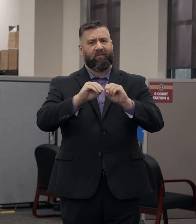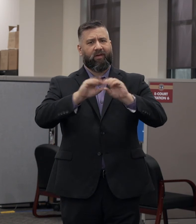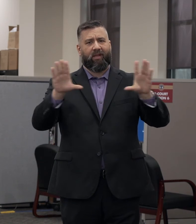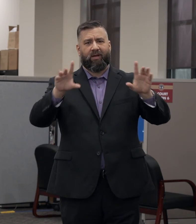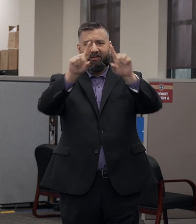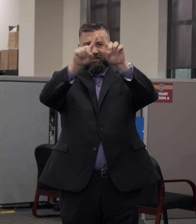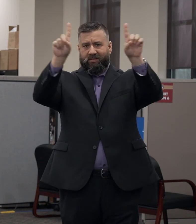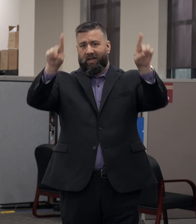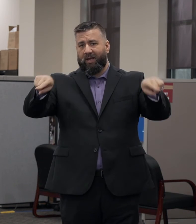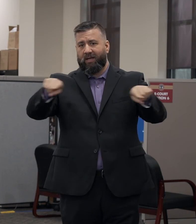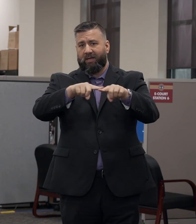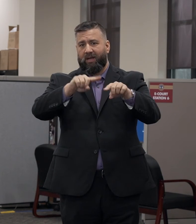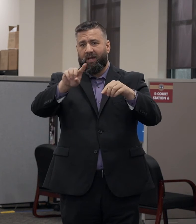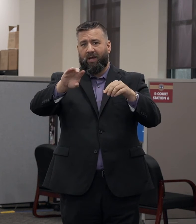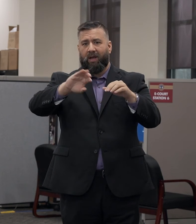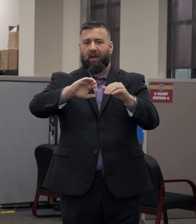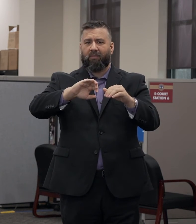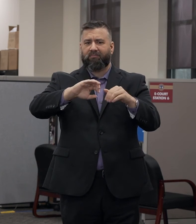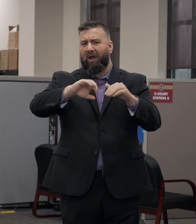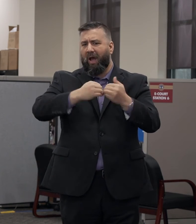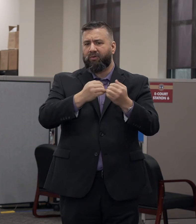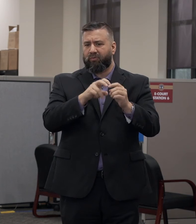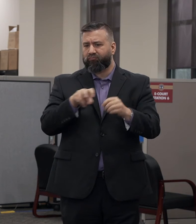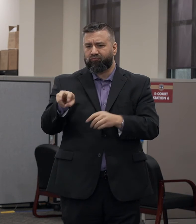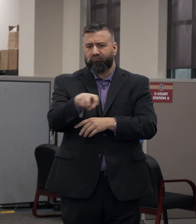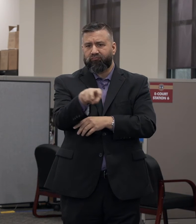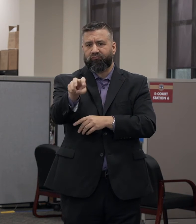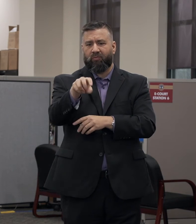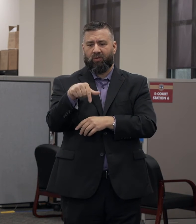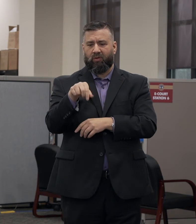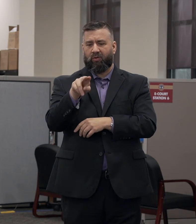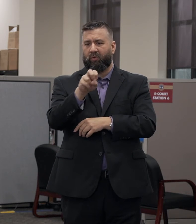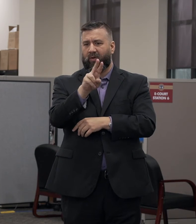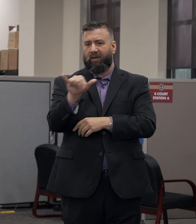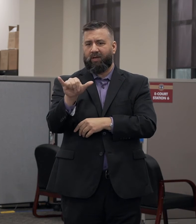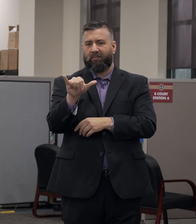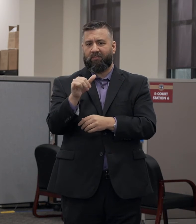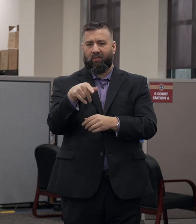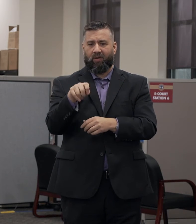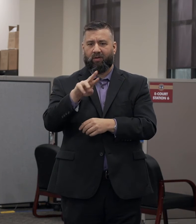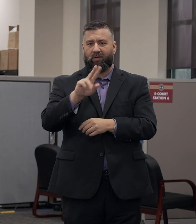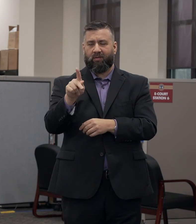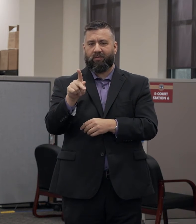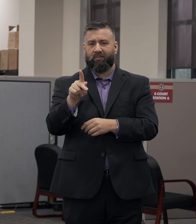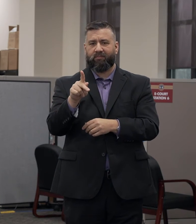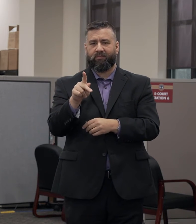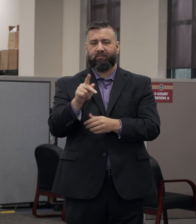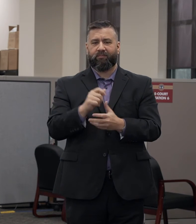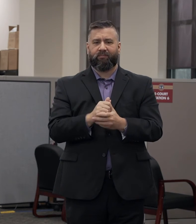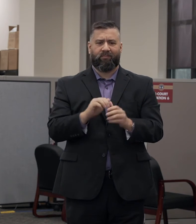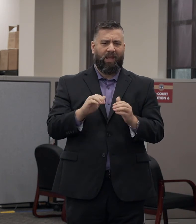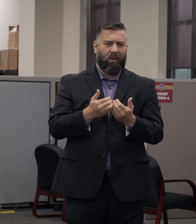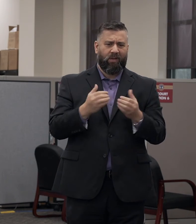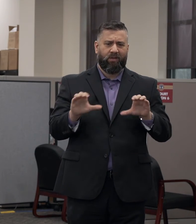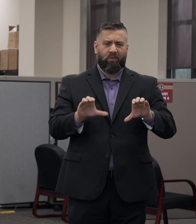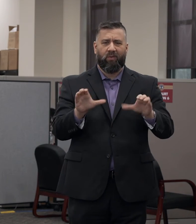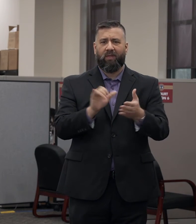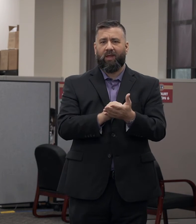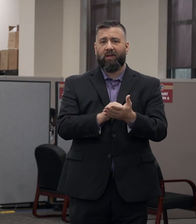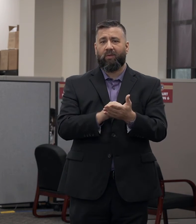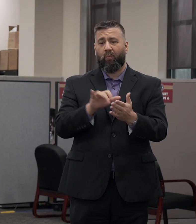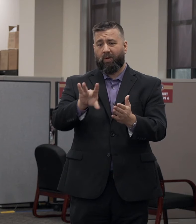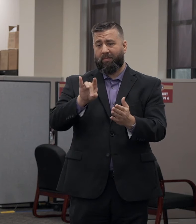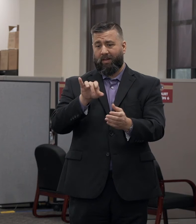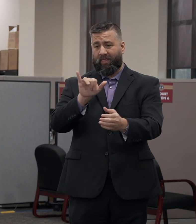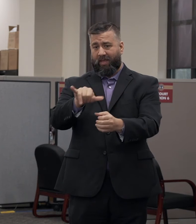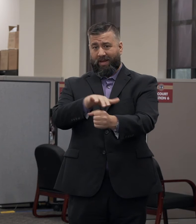how people get around Queenie Park. The question is about traffic management around Queenie Park and how we're going to do this. We picked Queenie Park because